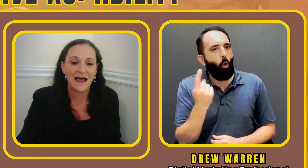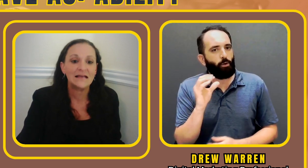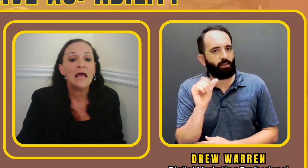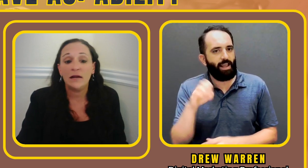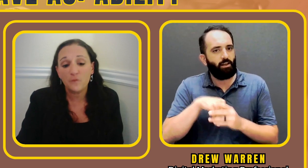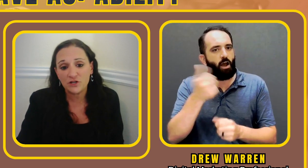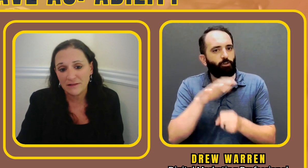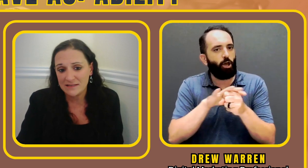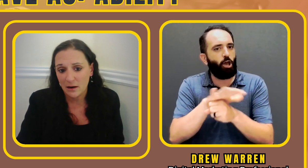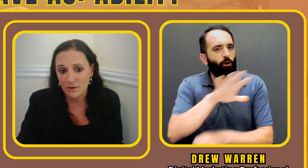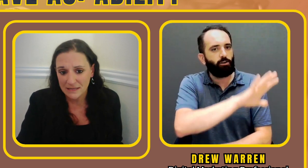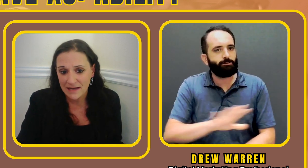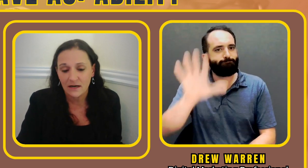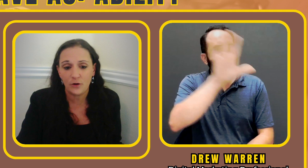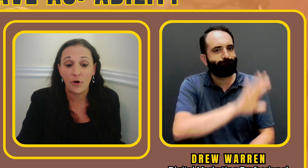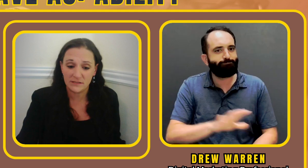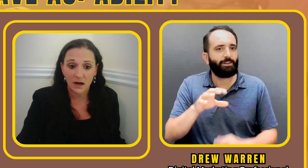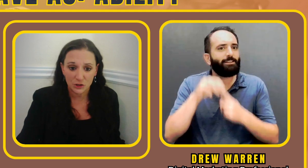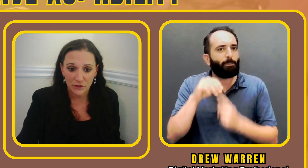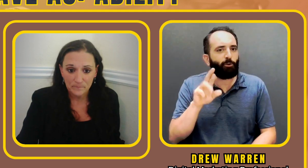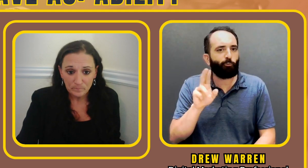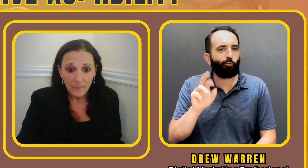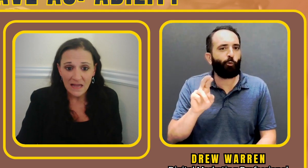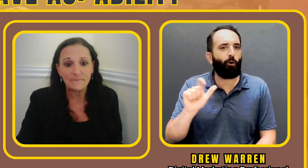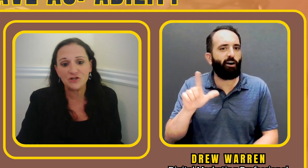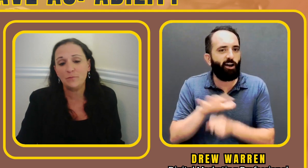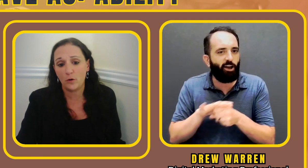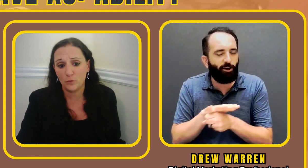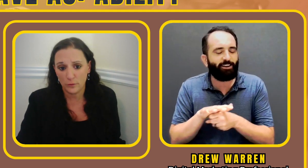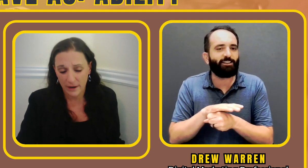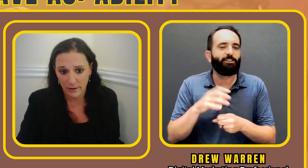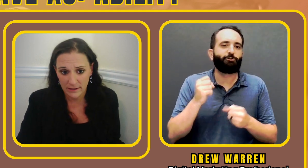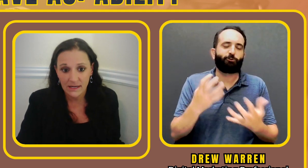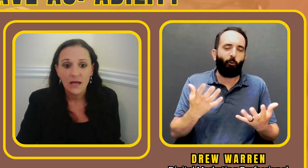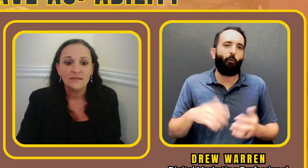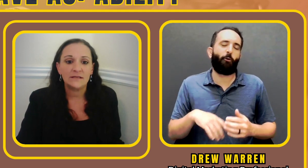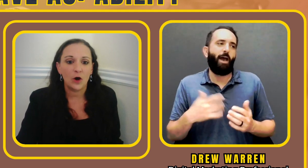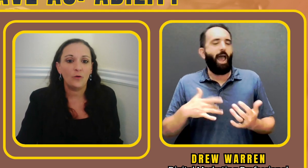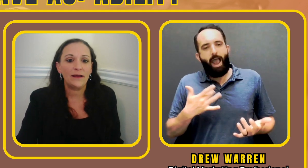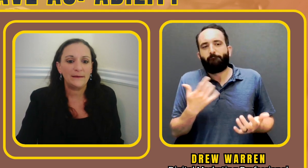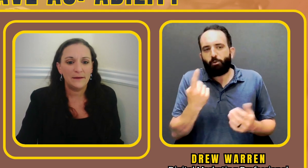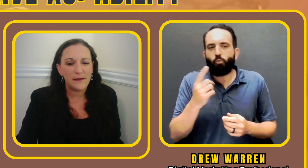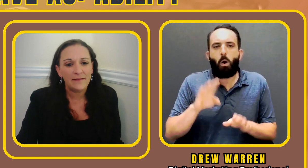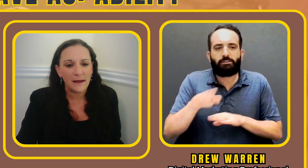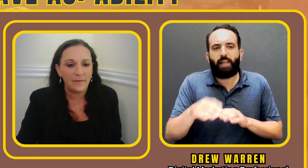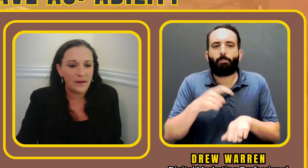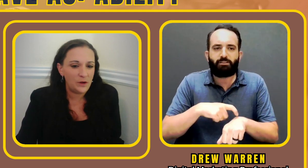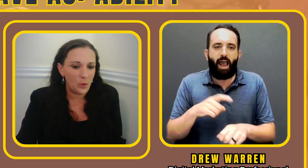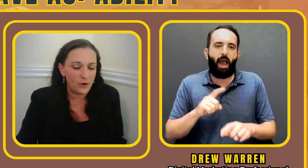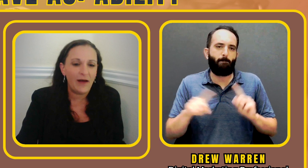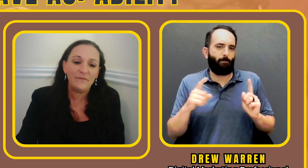questions asked. And unfortunately, that's not always the case in other parts of the country, especially more rural areas. So getting